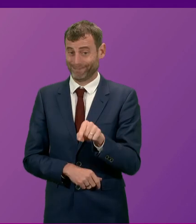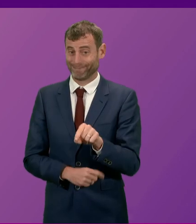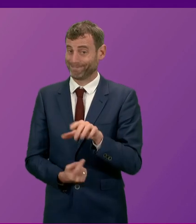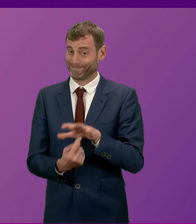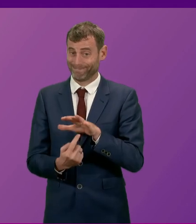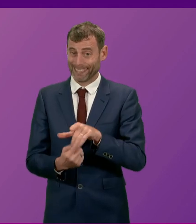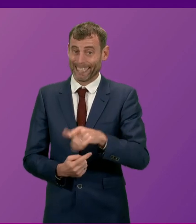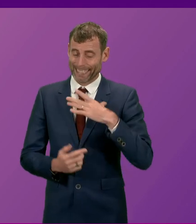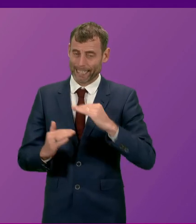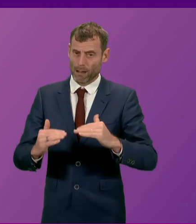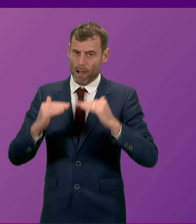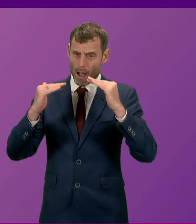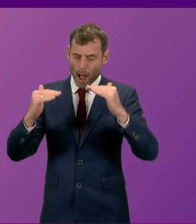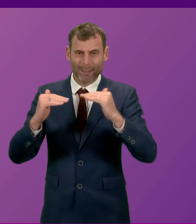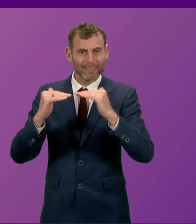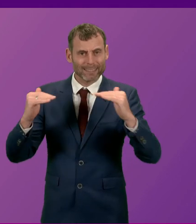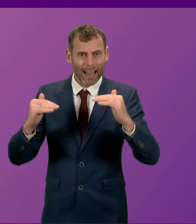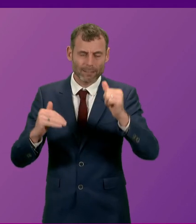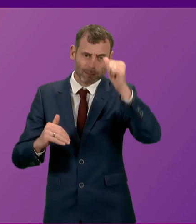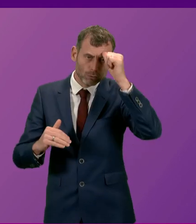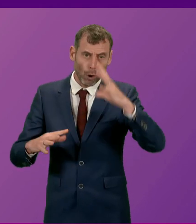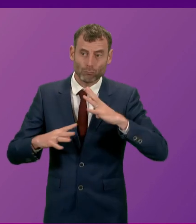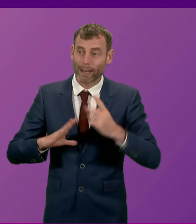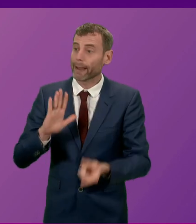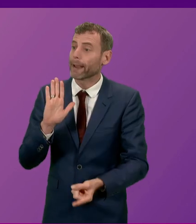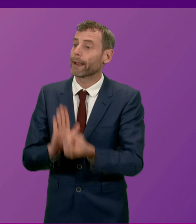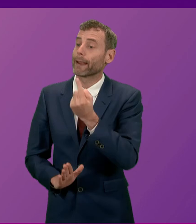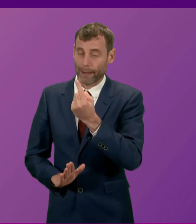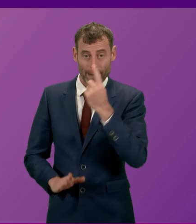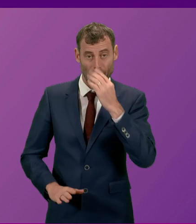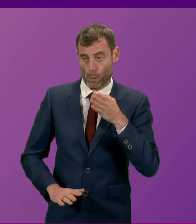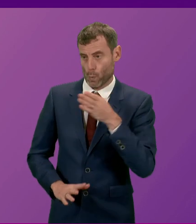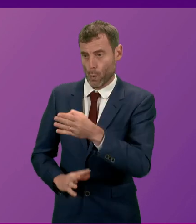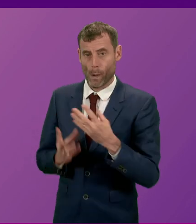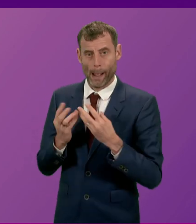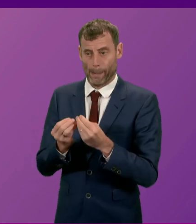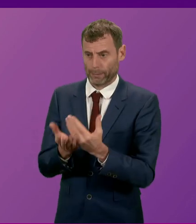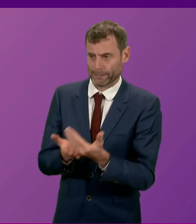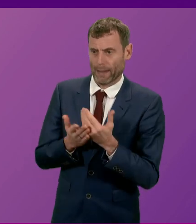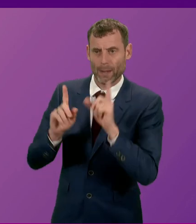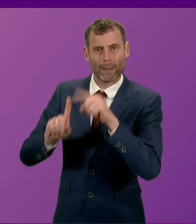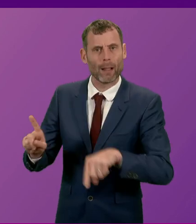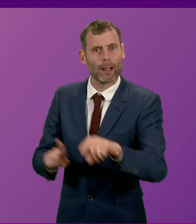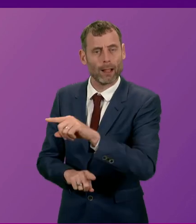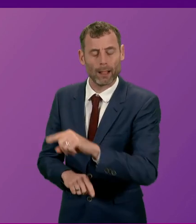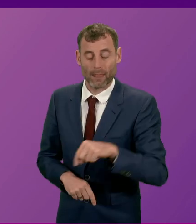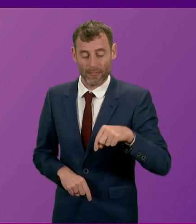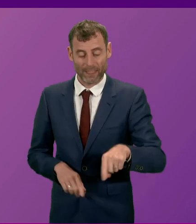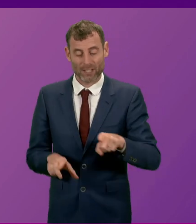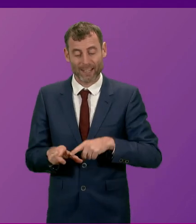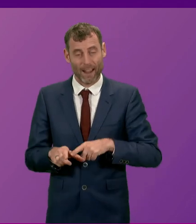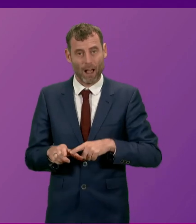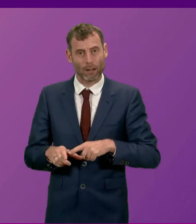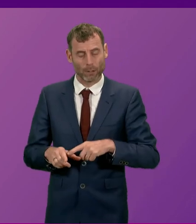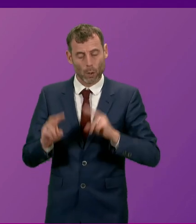delivers a high standard of commitment and service to keep people in Scotland safe. For this financial year, there was an